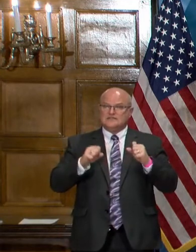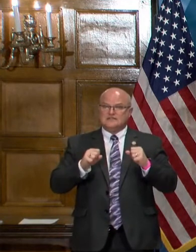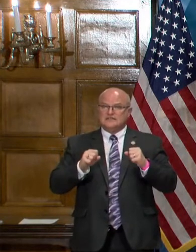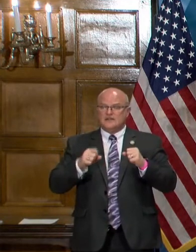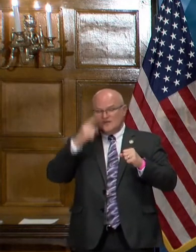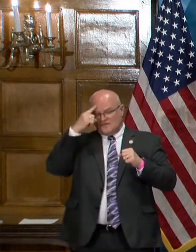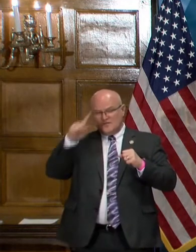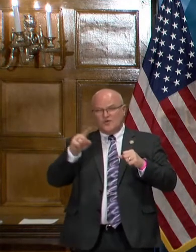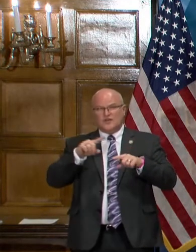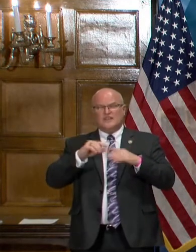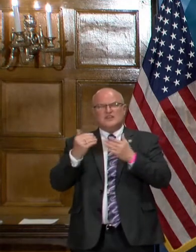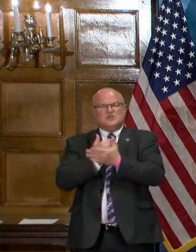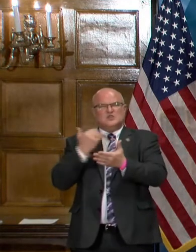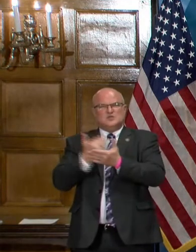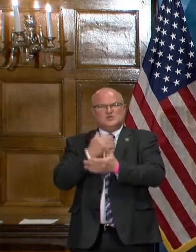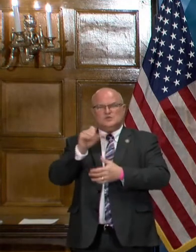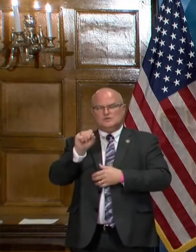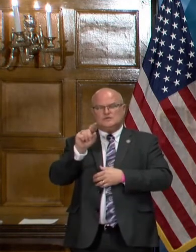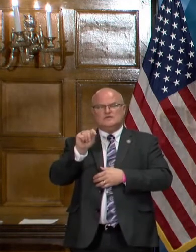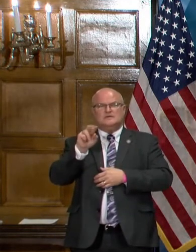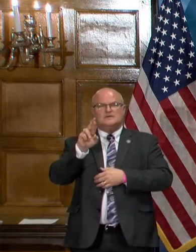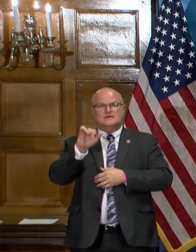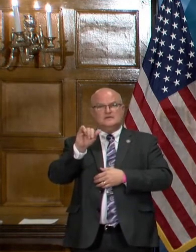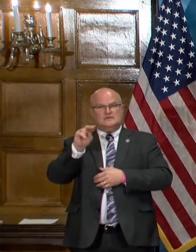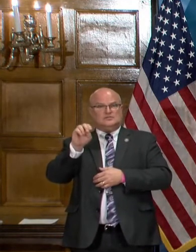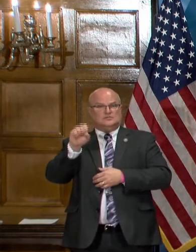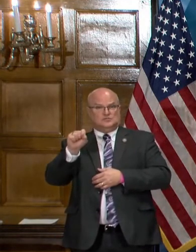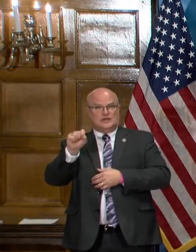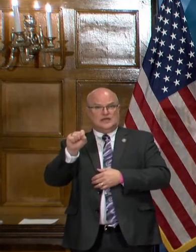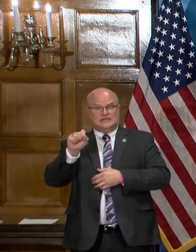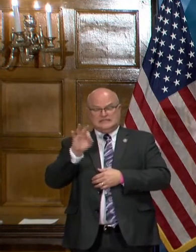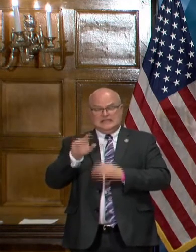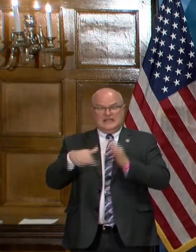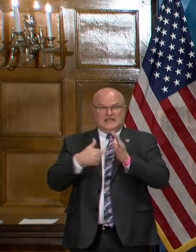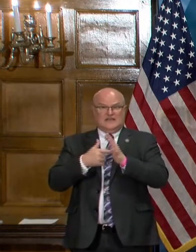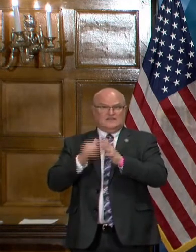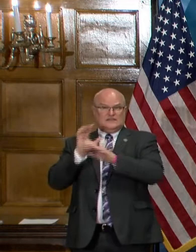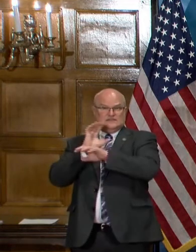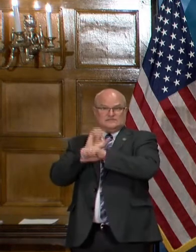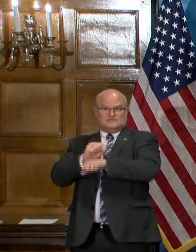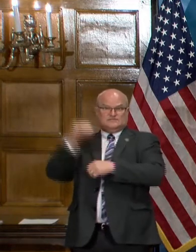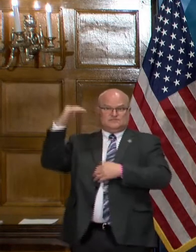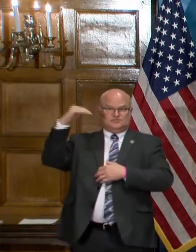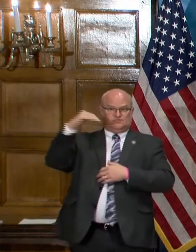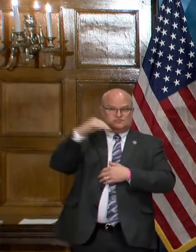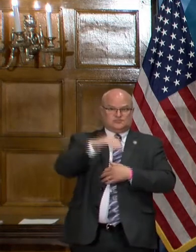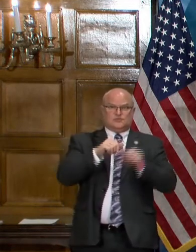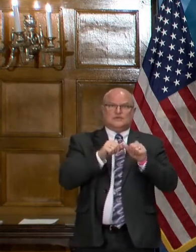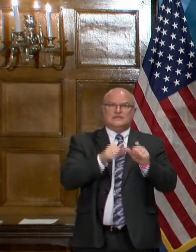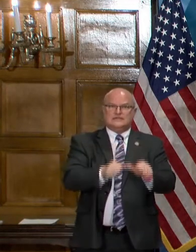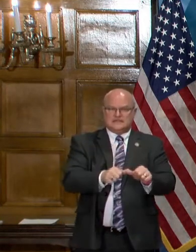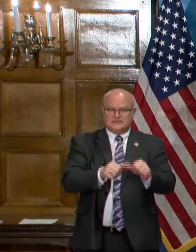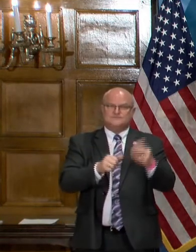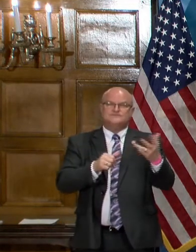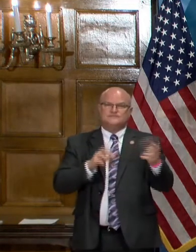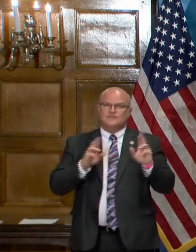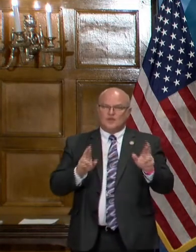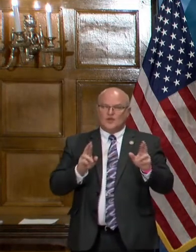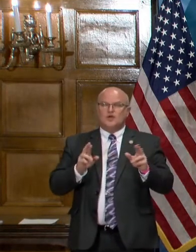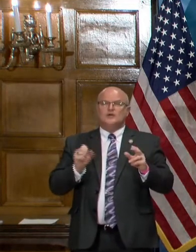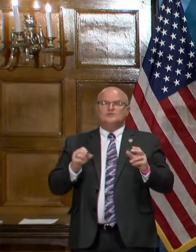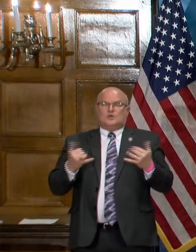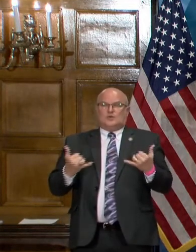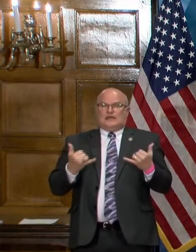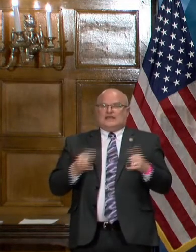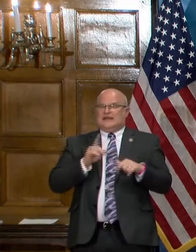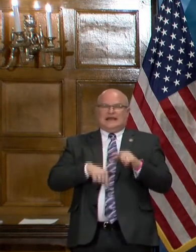additional variants and whether this trend of downward cases is going to continue. So it's premature